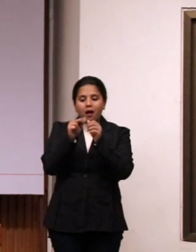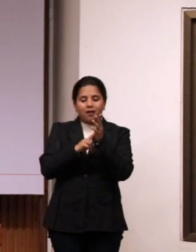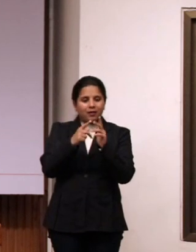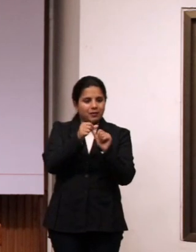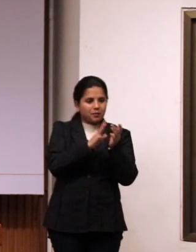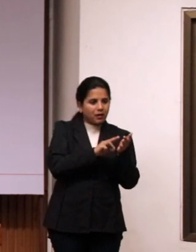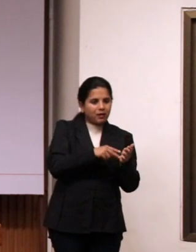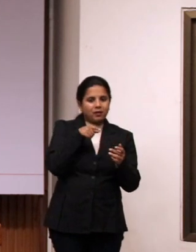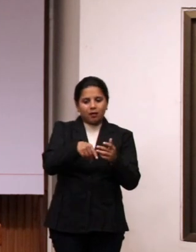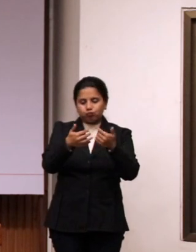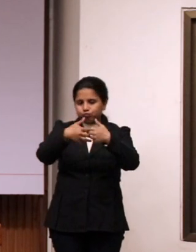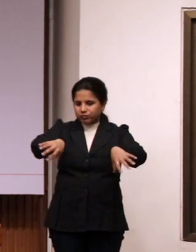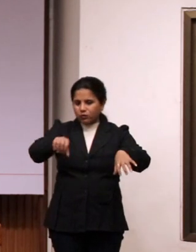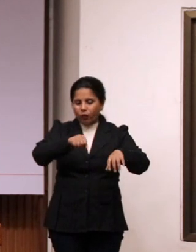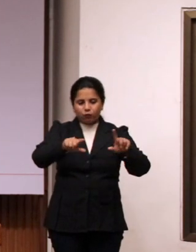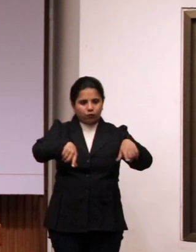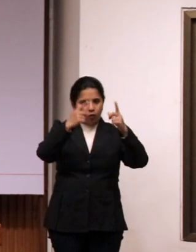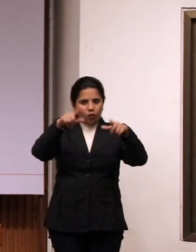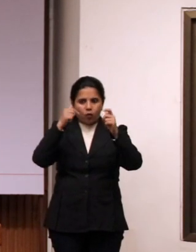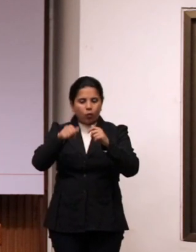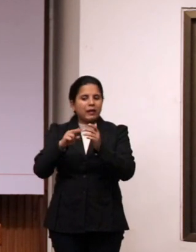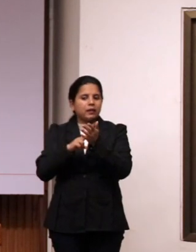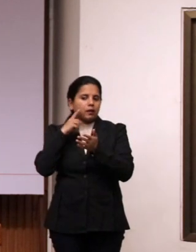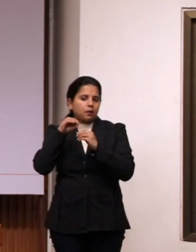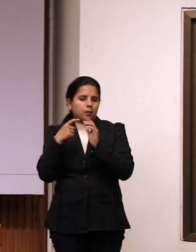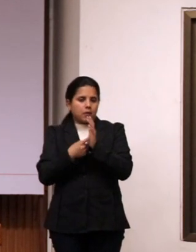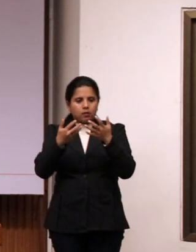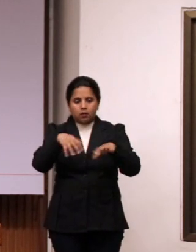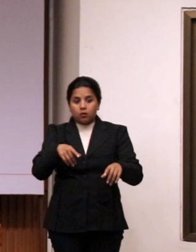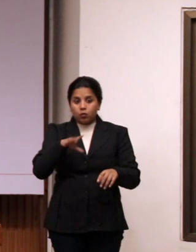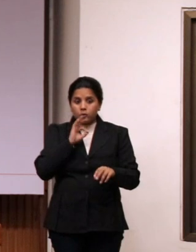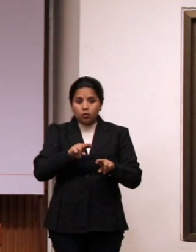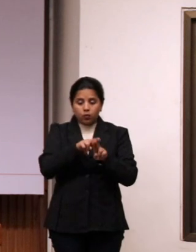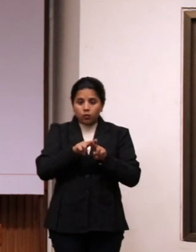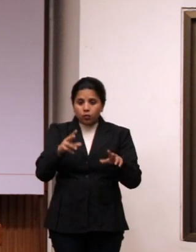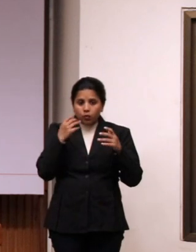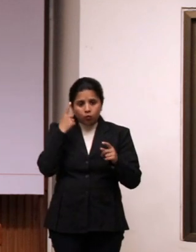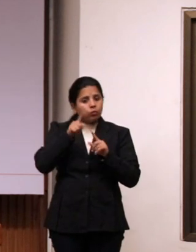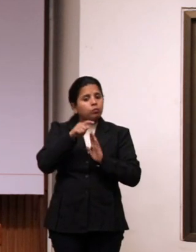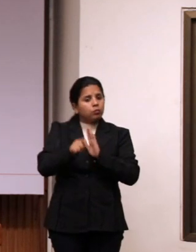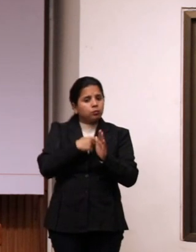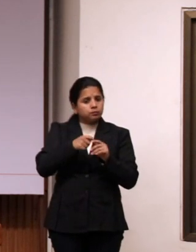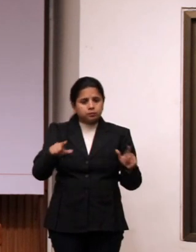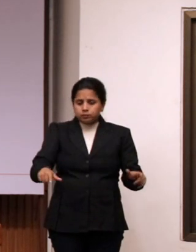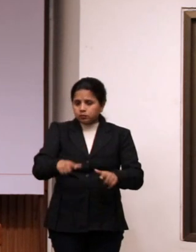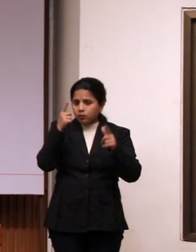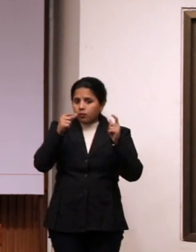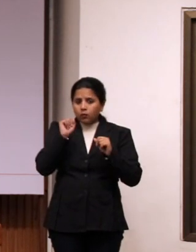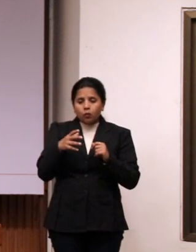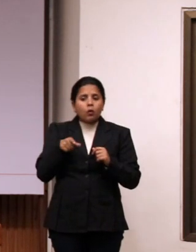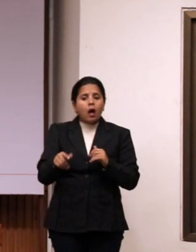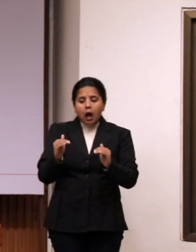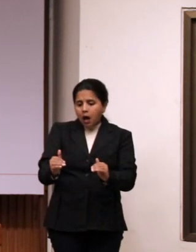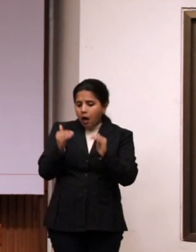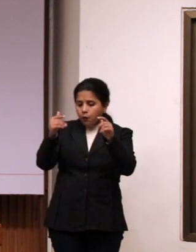Nicobar's diversion forest, that if you want to do compulsory afforestation for a project which is situated in a state which has high forest